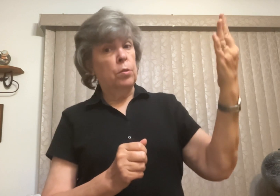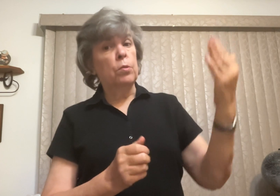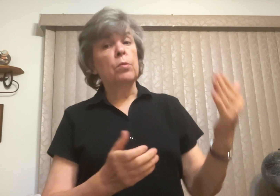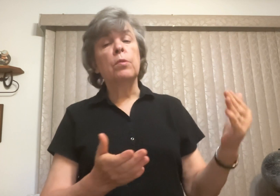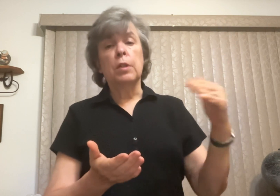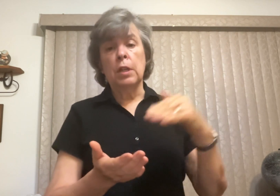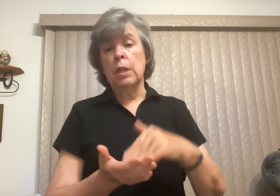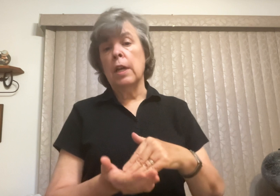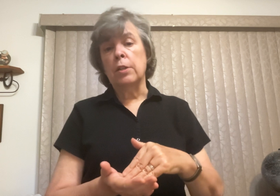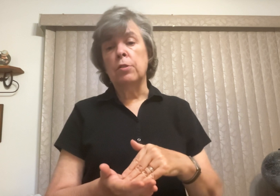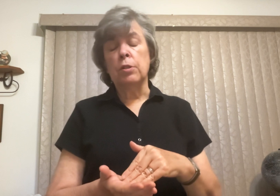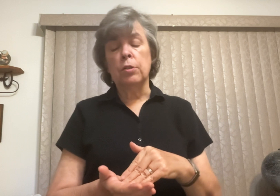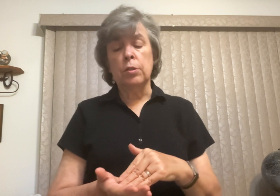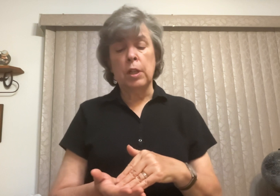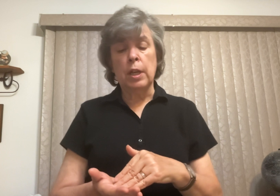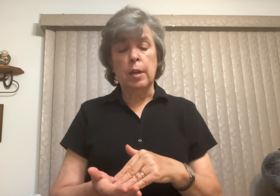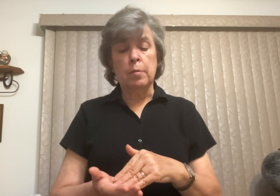you again. You could just say that.